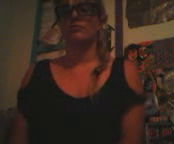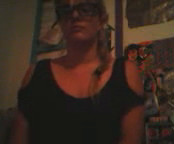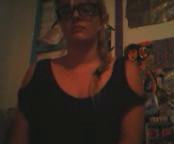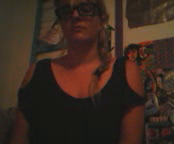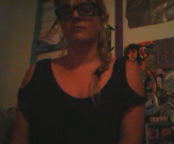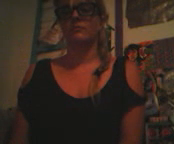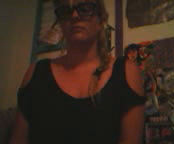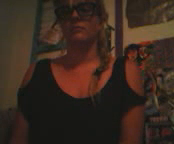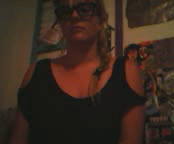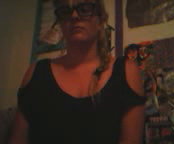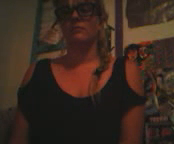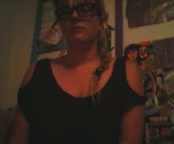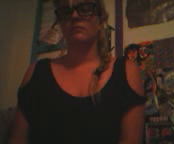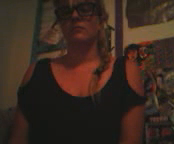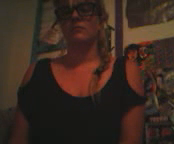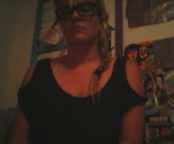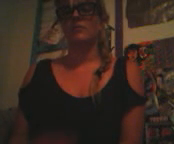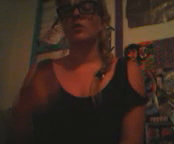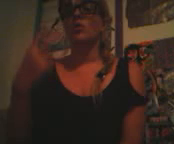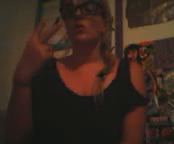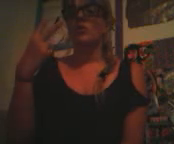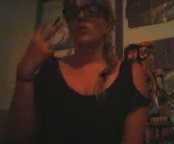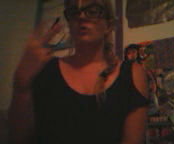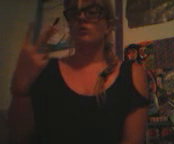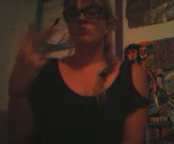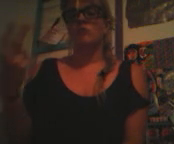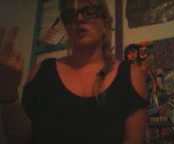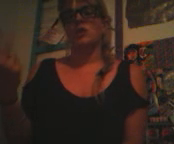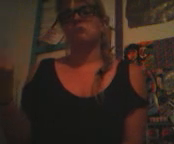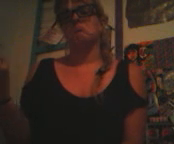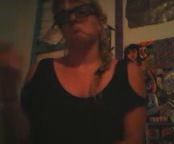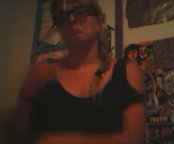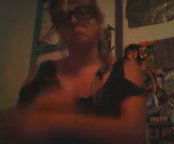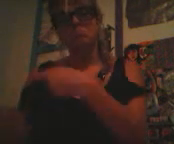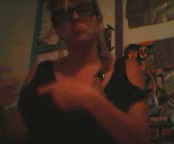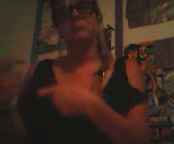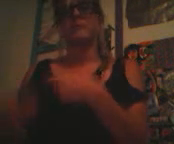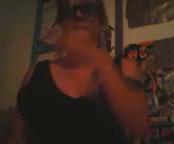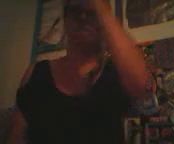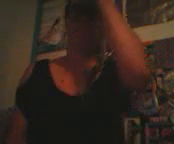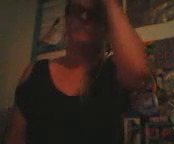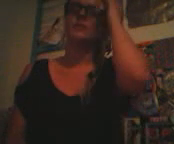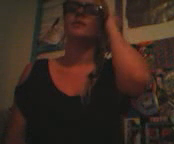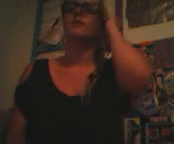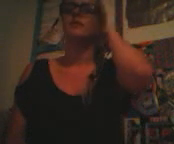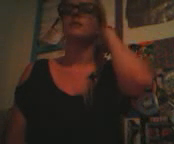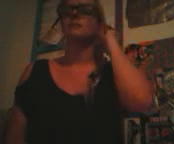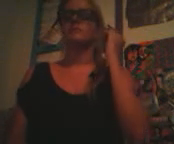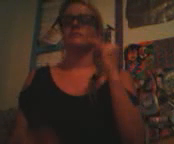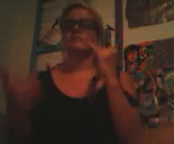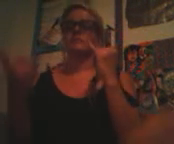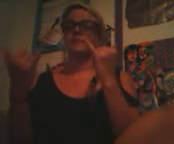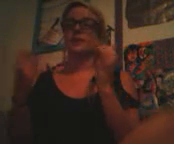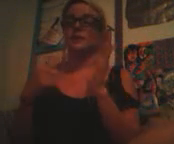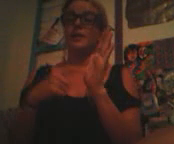You can say that as well. But two things are being replaced. Now I want to look at a couple examples and see if you can actually pick out which one's